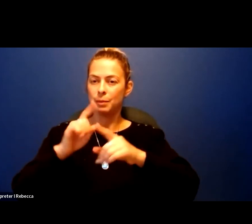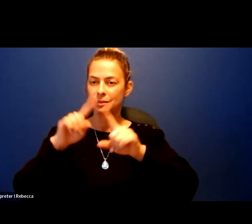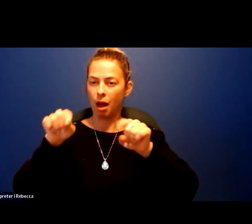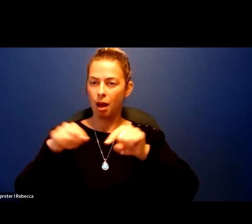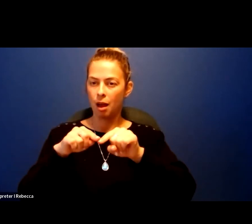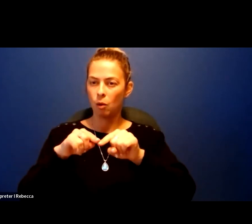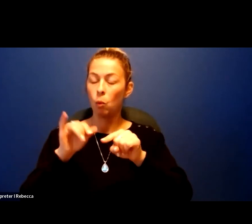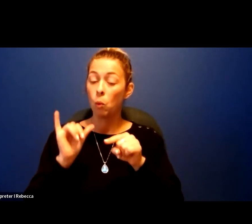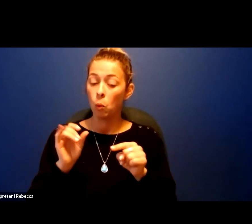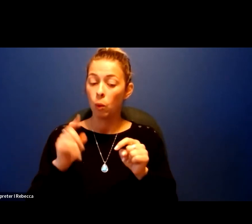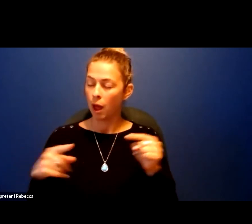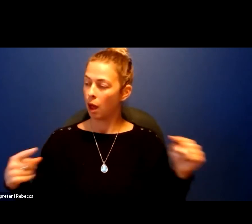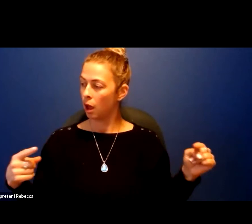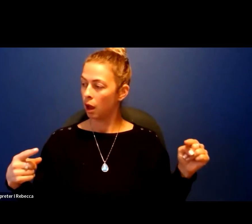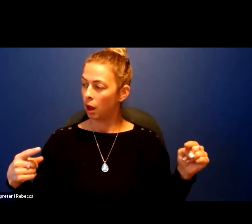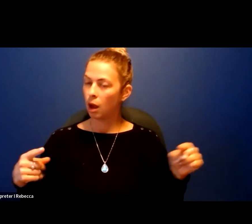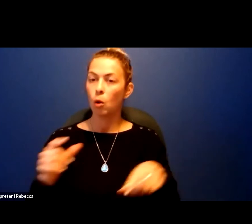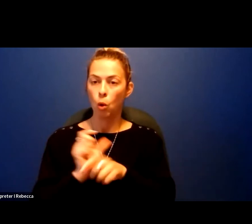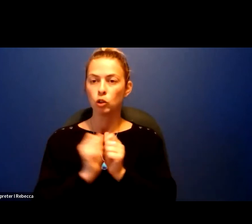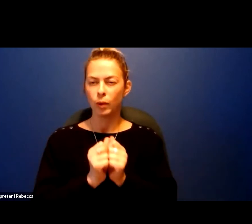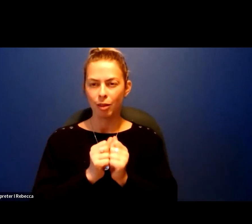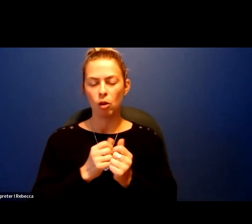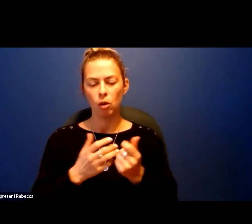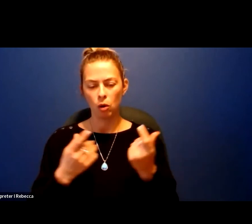we're successful, in the future, maybe